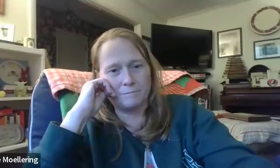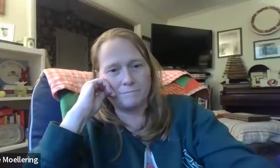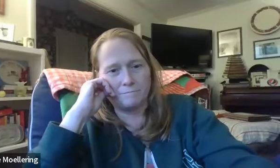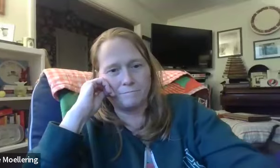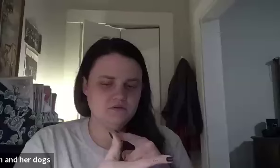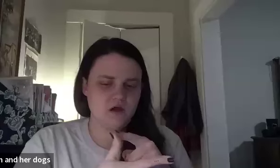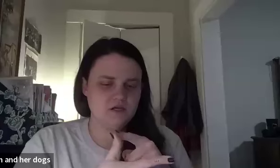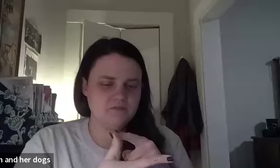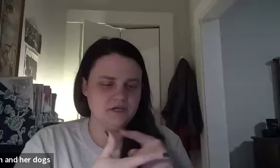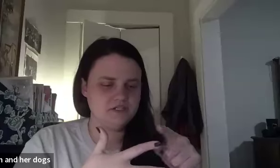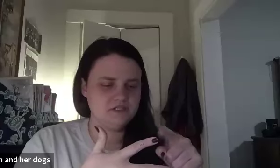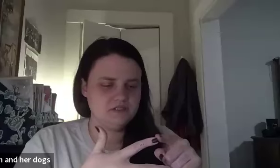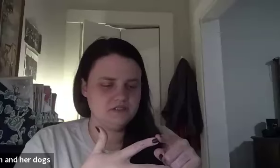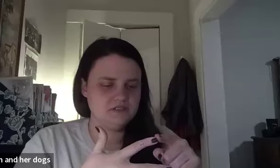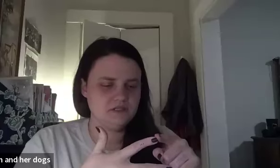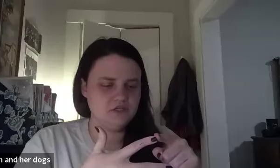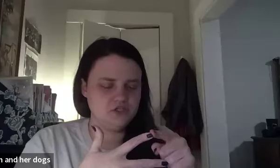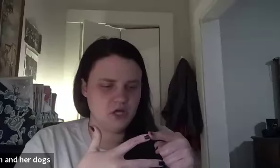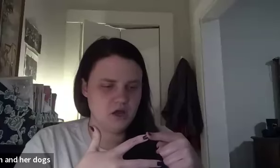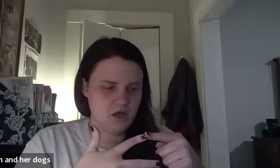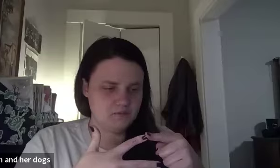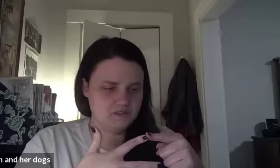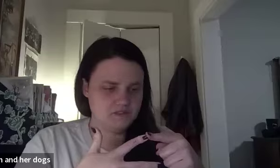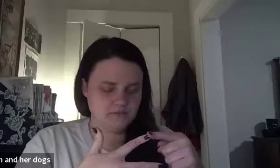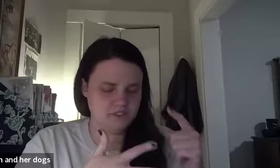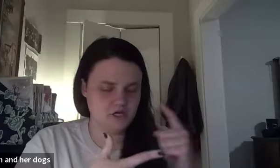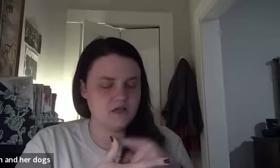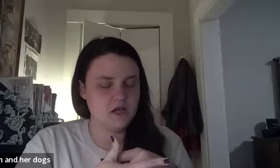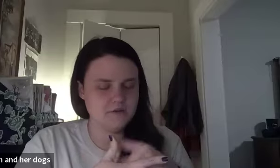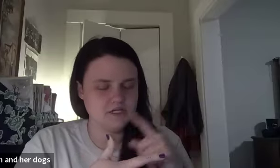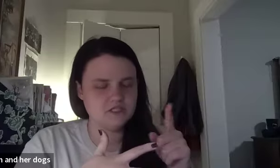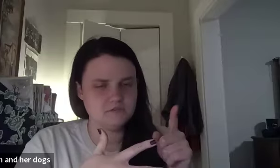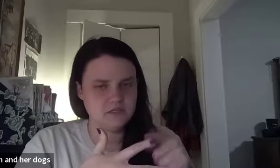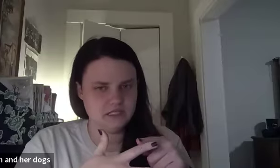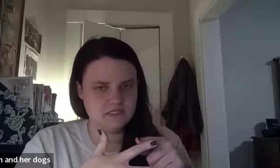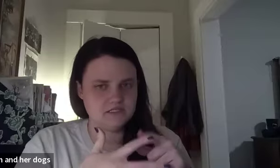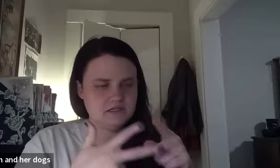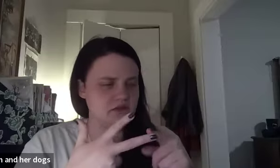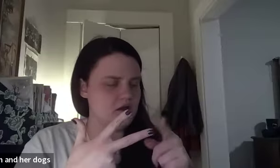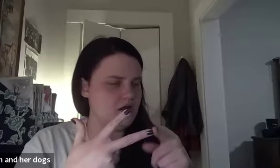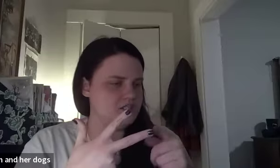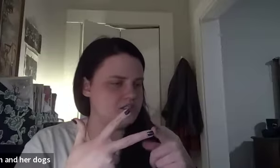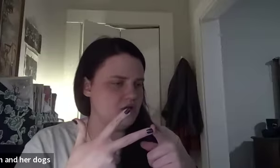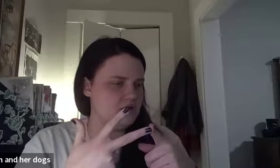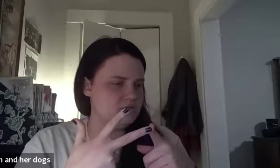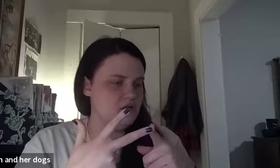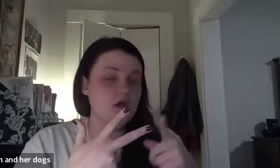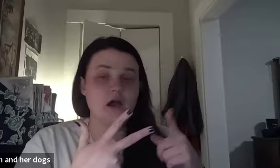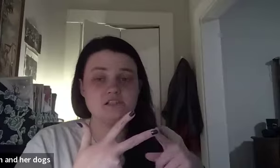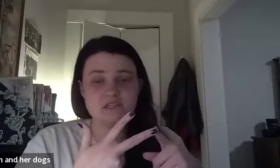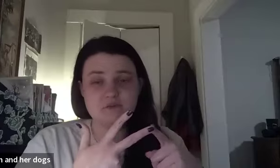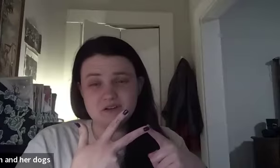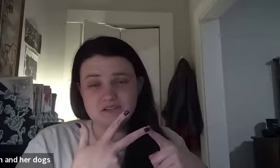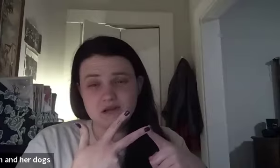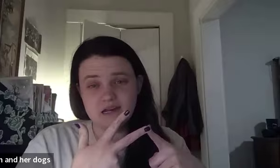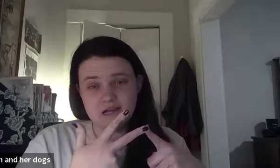we do occupations and jobs, I mean jobs, occupations and places, and then I just thought of some. I was gonna say we could also add